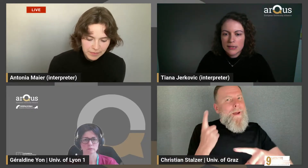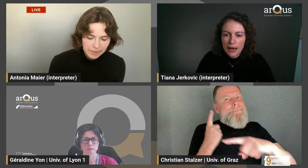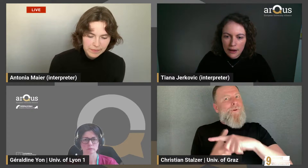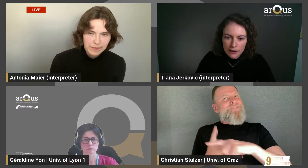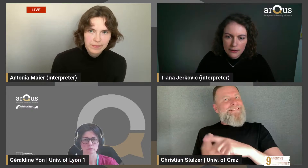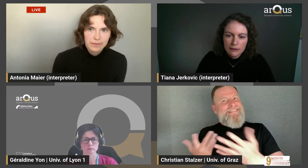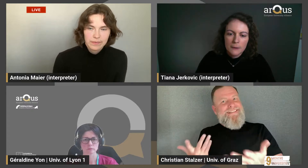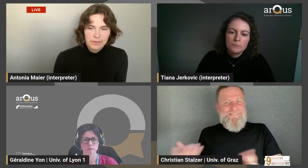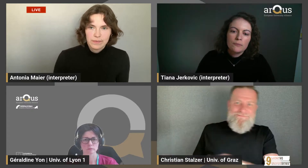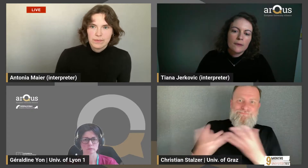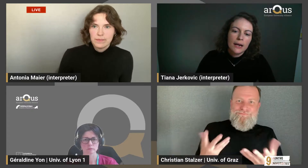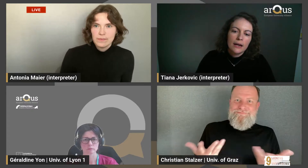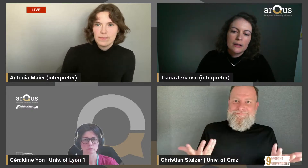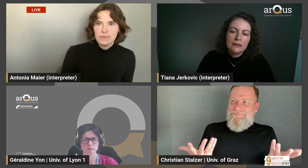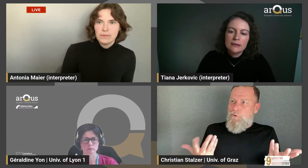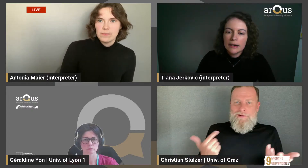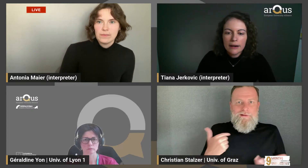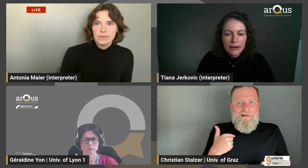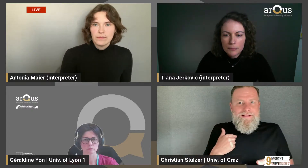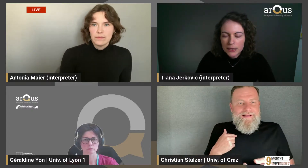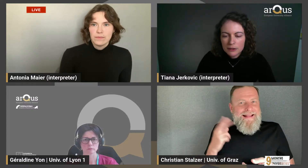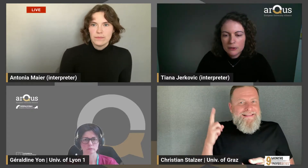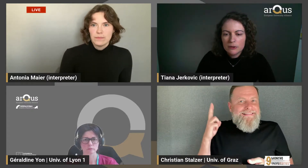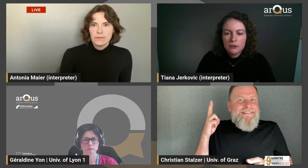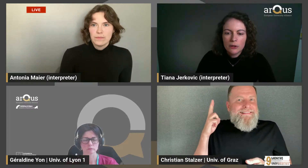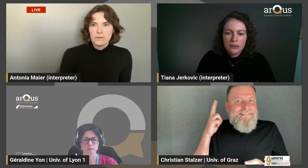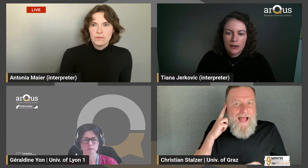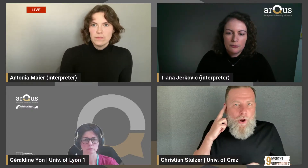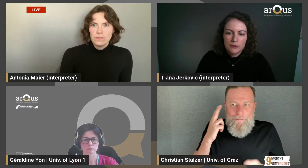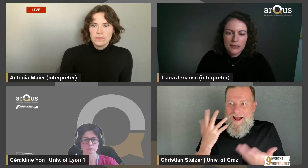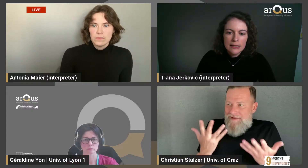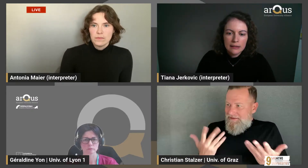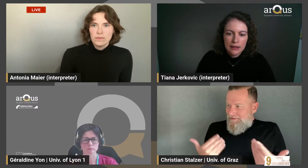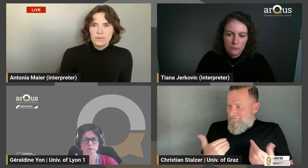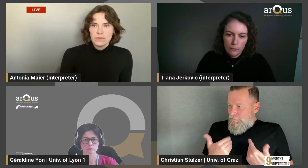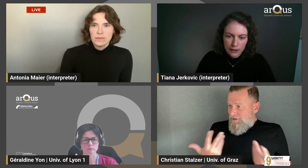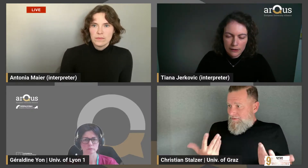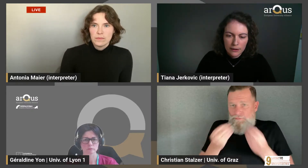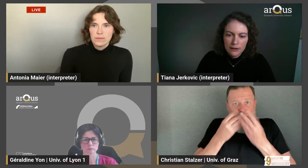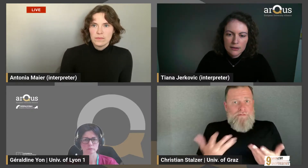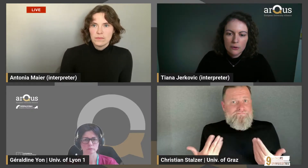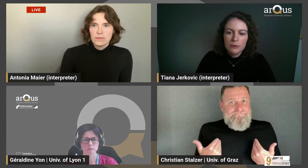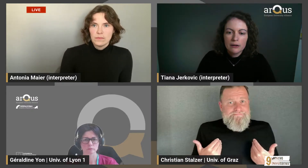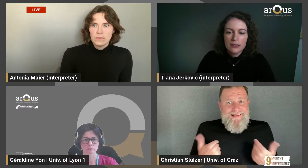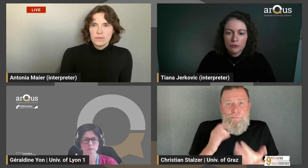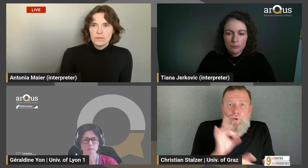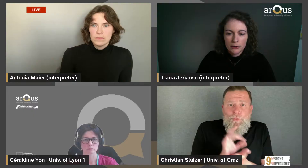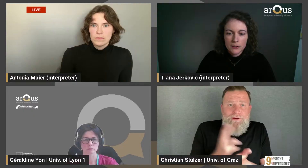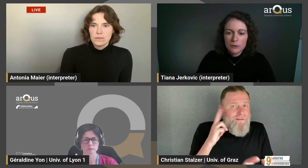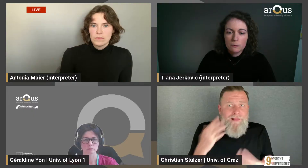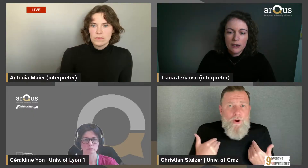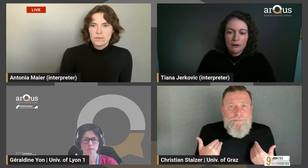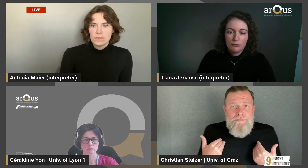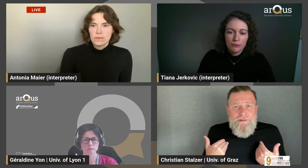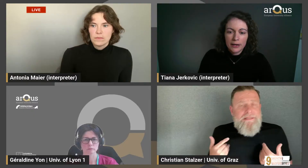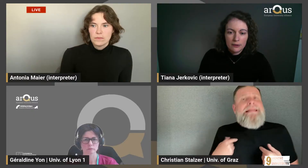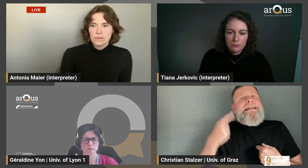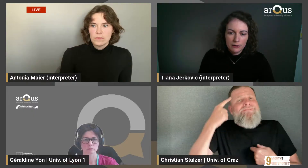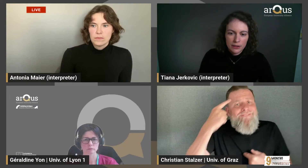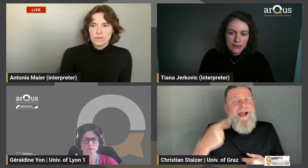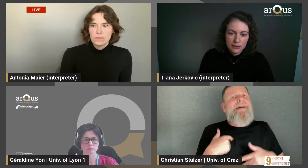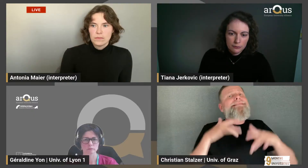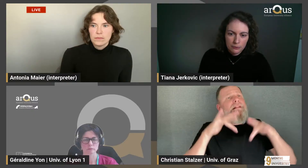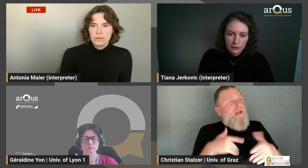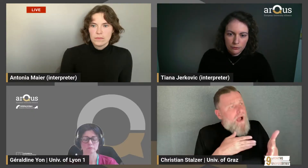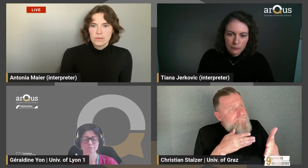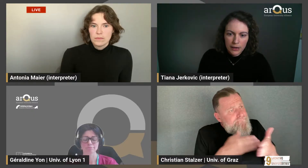so sad. But you don't have to see it that way. So we are deaf persons, but we are fine. We are